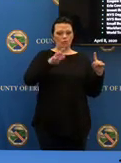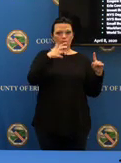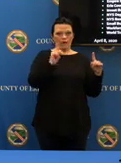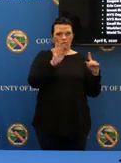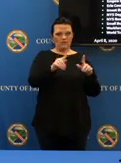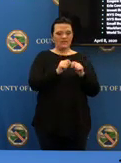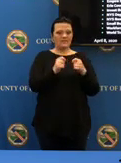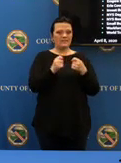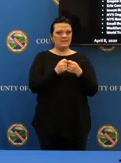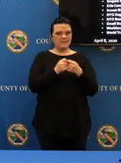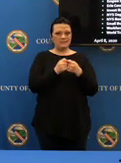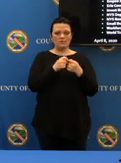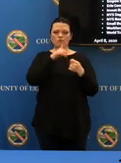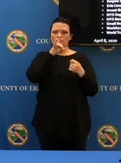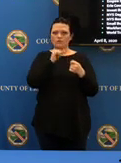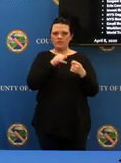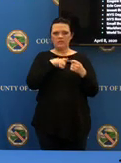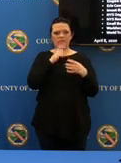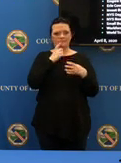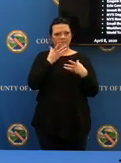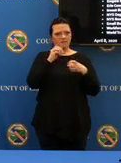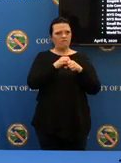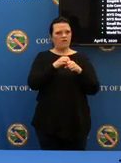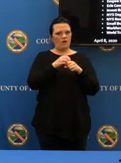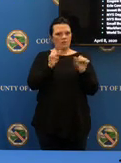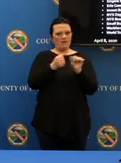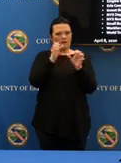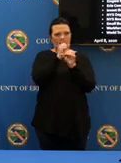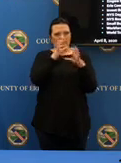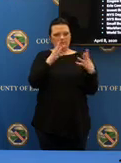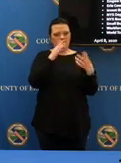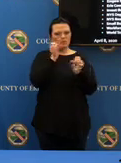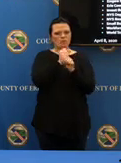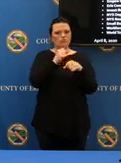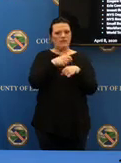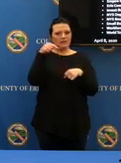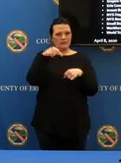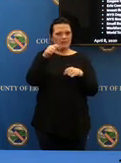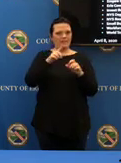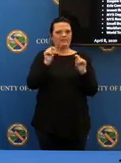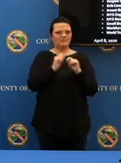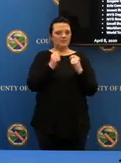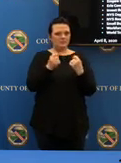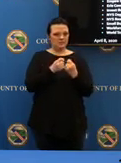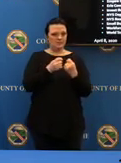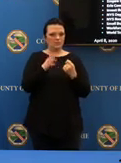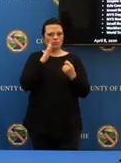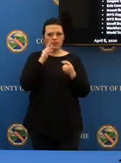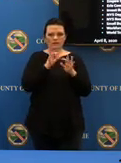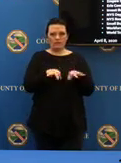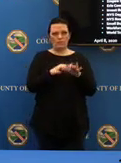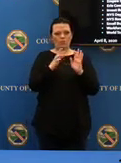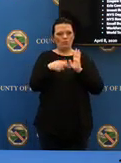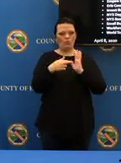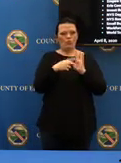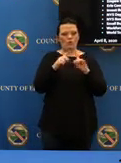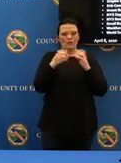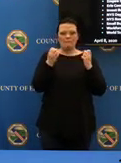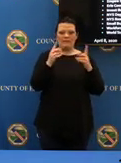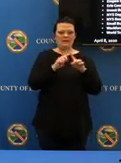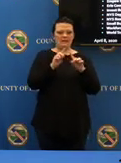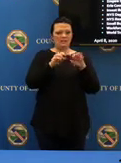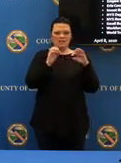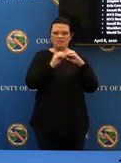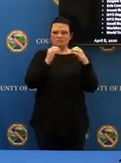has been intimately involved behind the scenes with regards to the creation of the Erie County Business Task Force, and they will have a key role. But we have lots of organizations